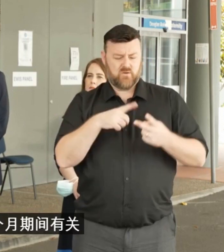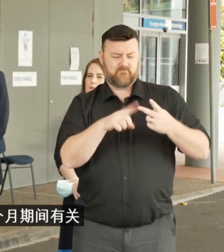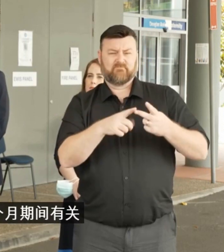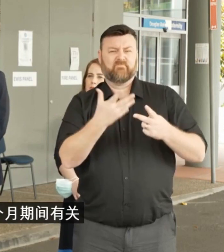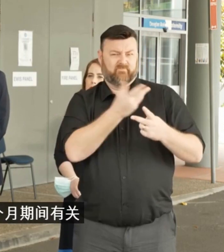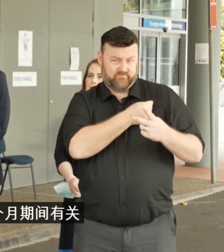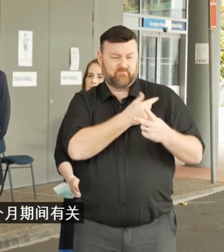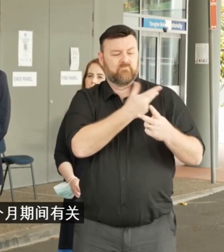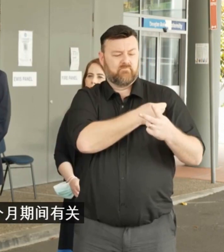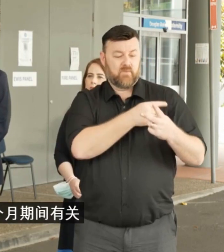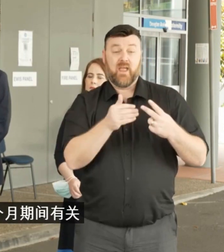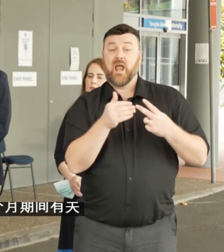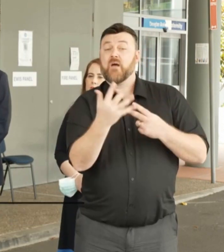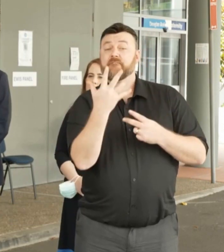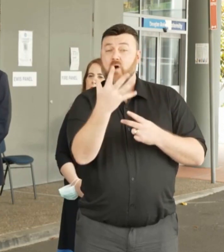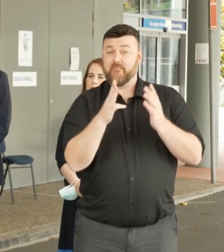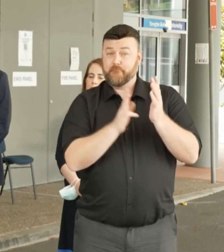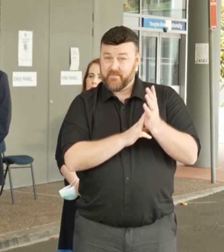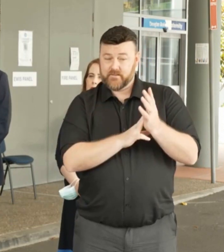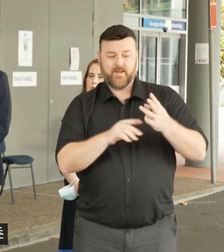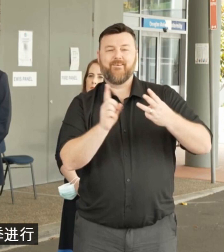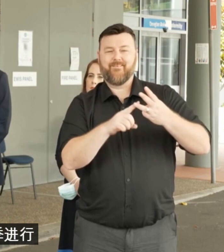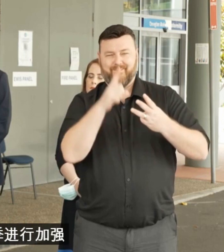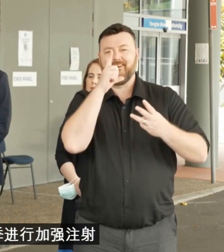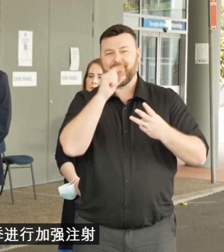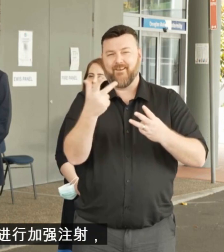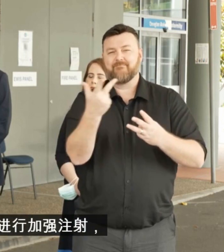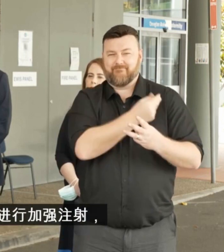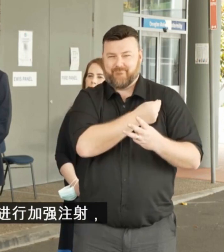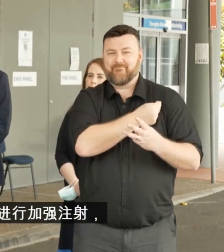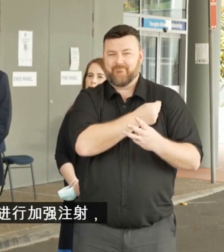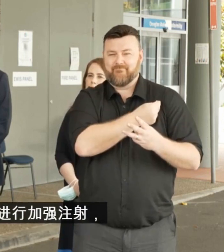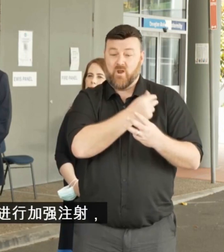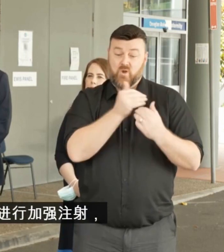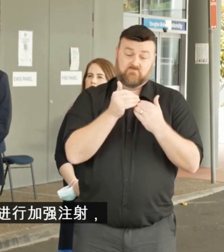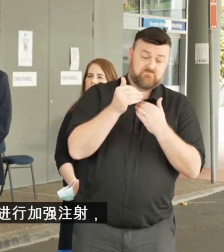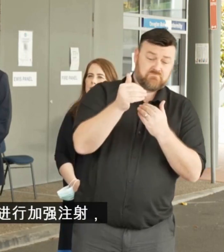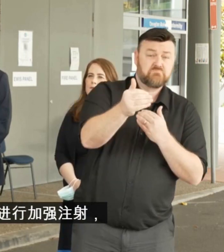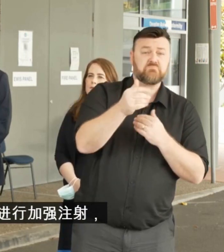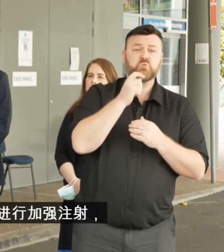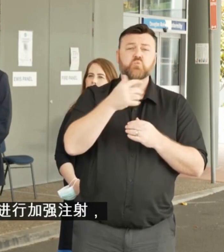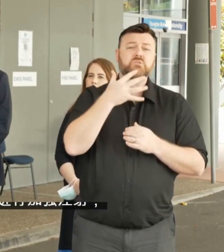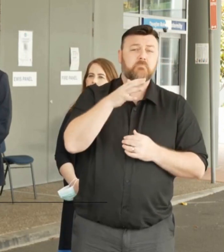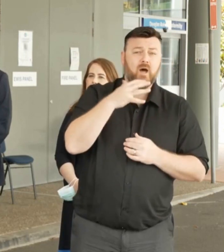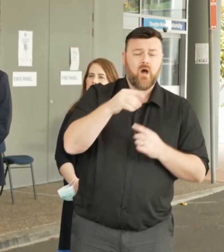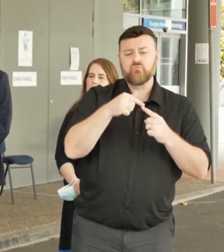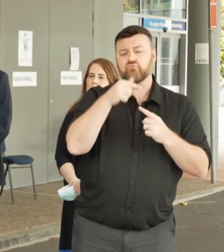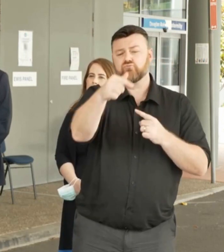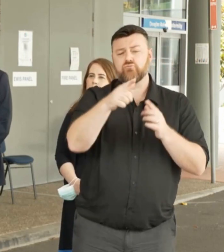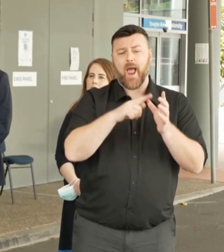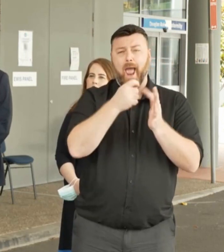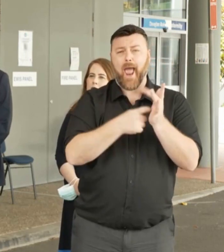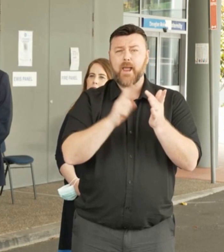shot that will occur, that many people will become eligible for that booster shot over the summer months heading into April. So please check.